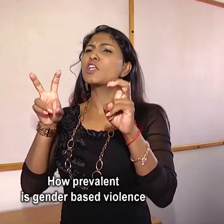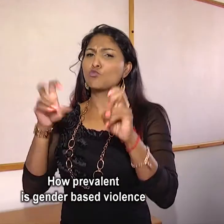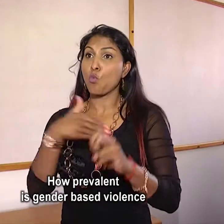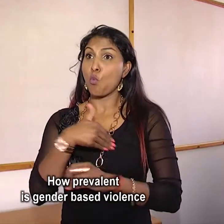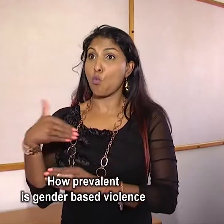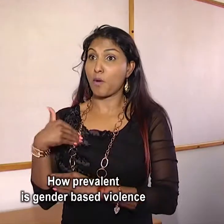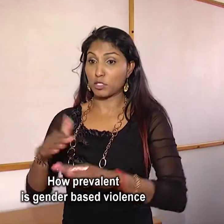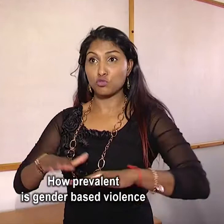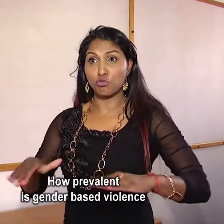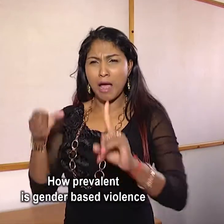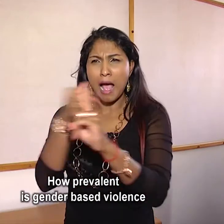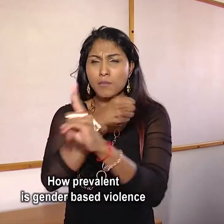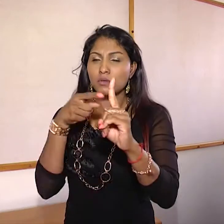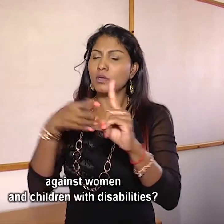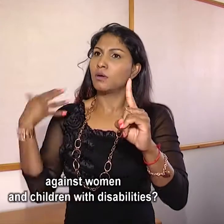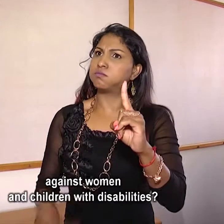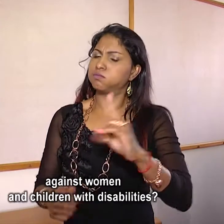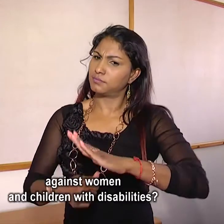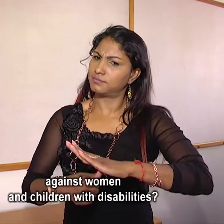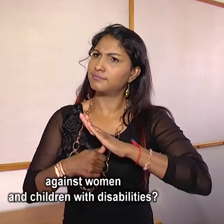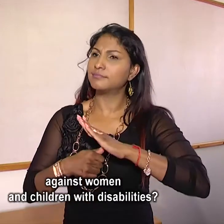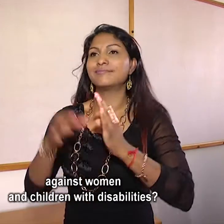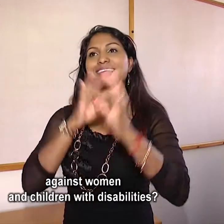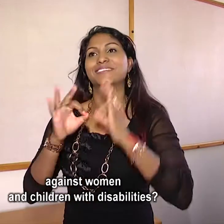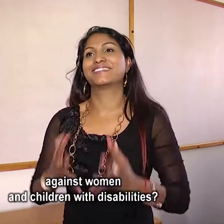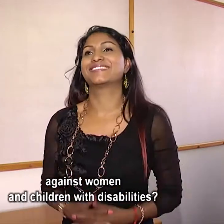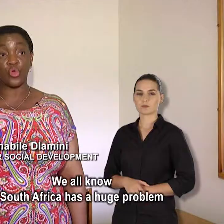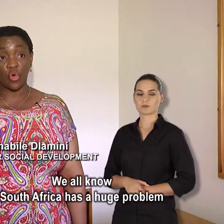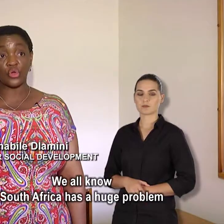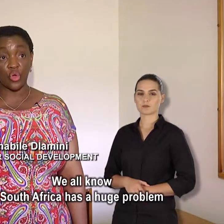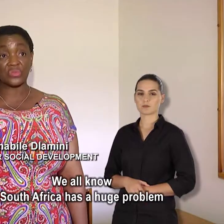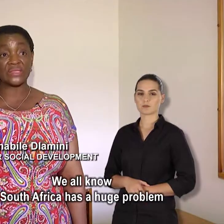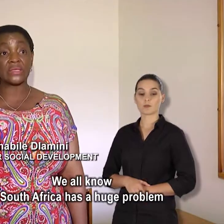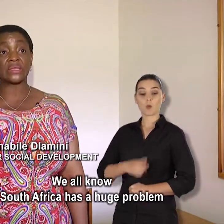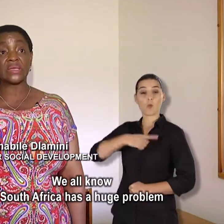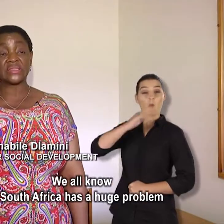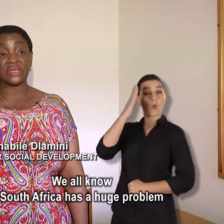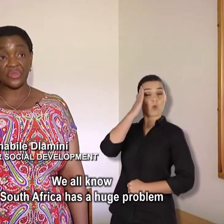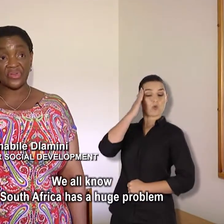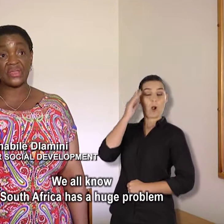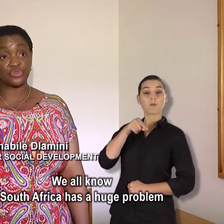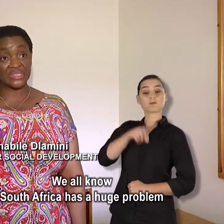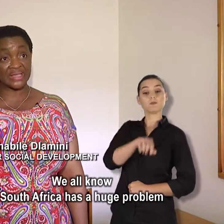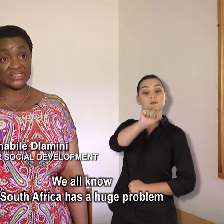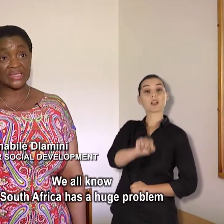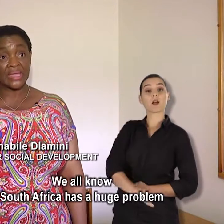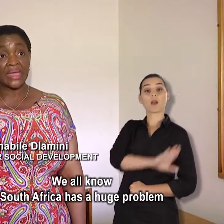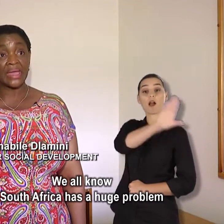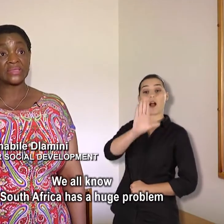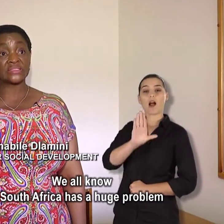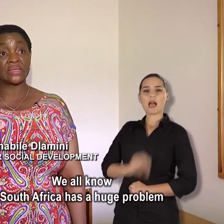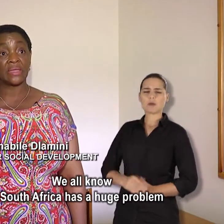How prevalent is gender-based violence against women and children with disabilities? We all know that the South African